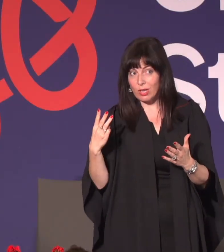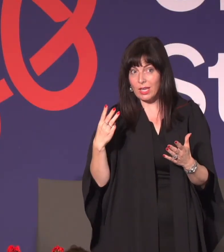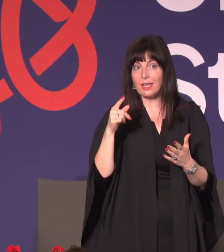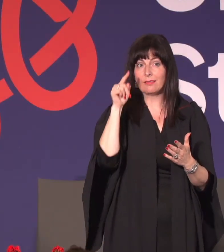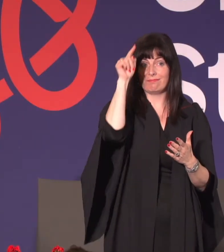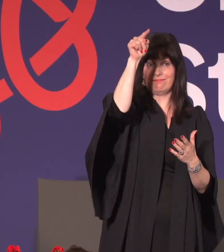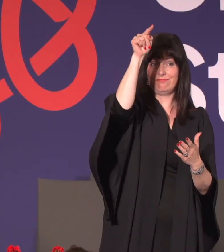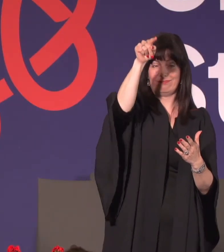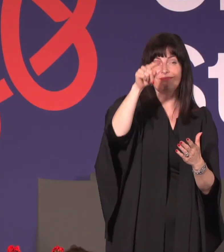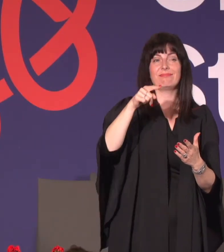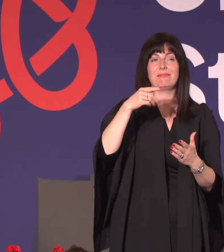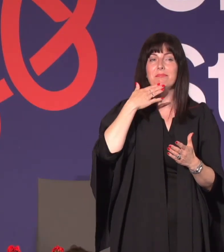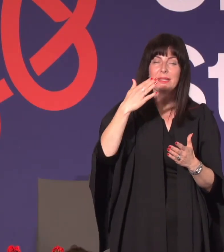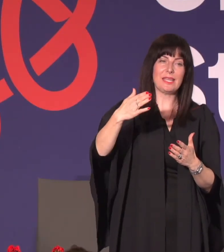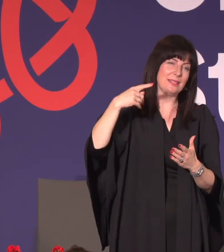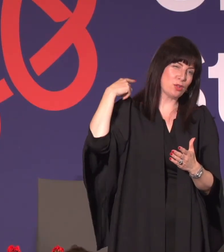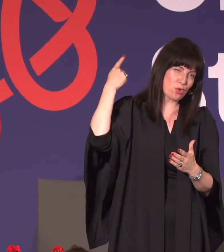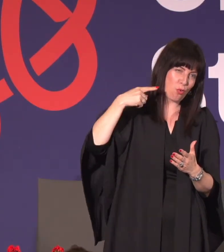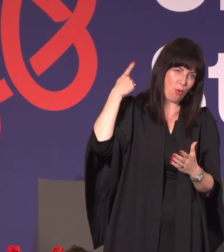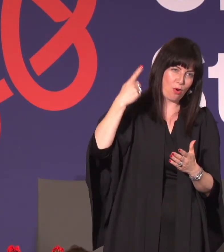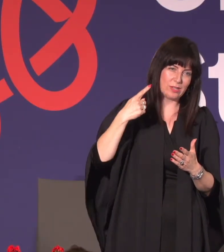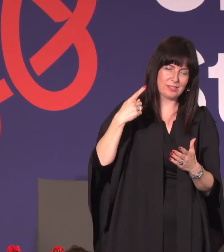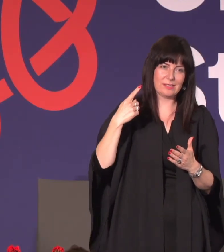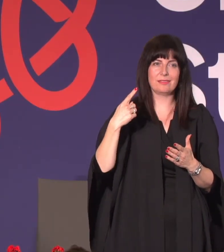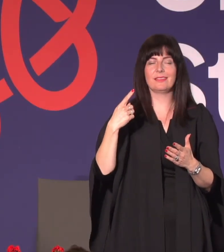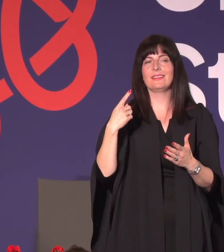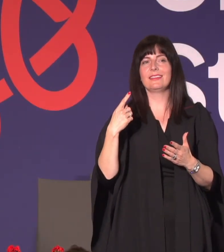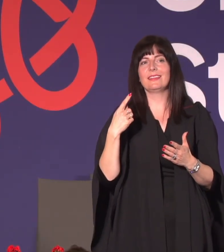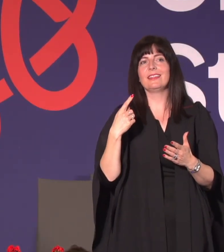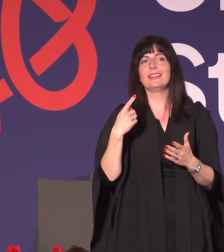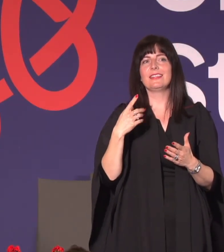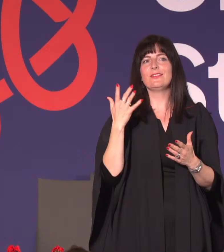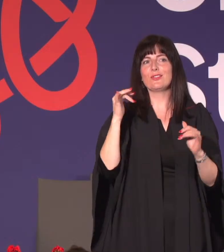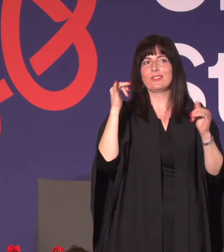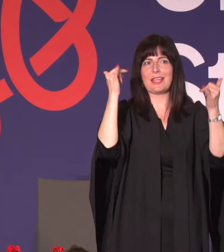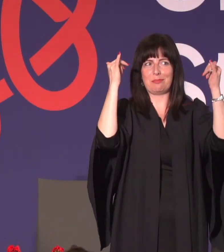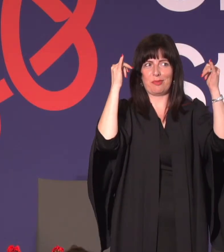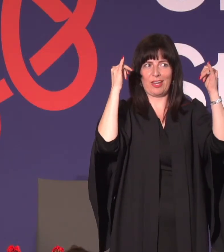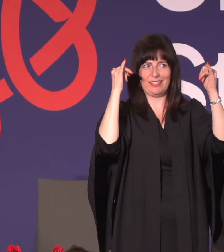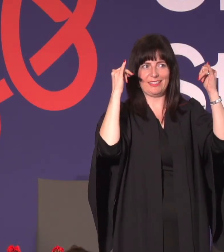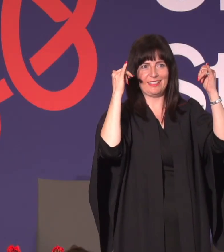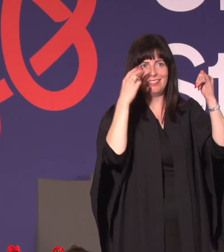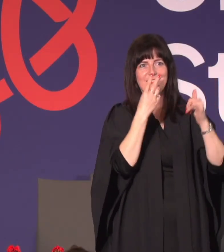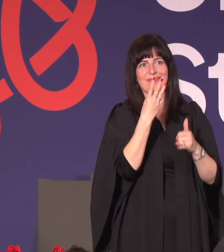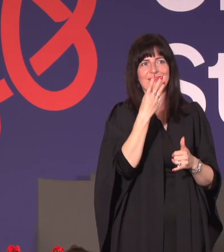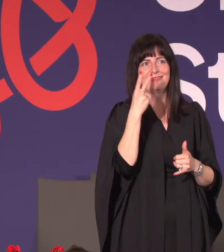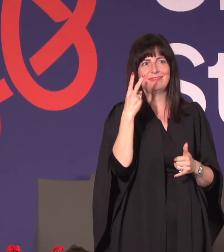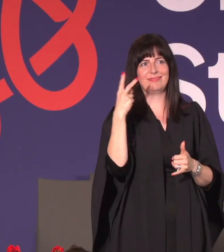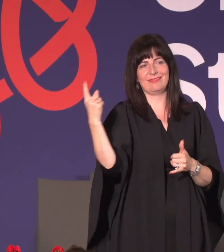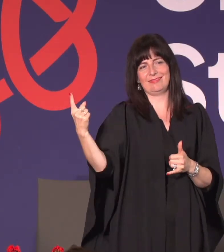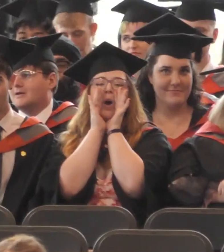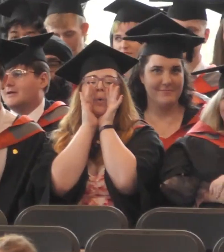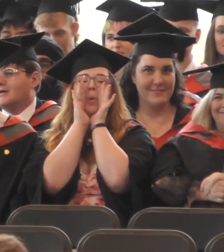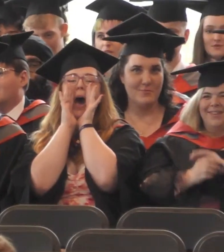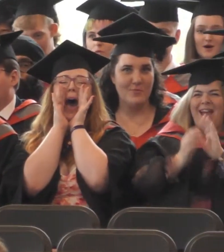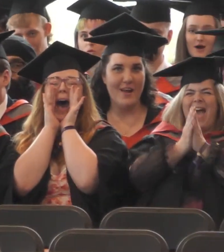back to make as much noise as possible in celebration. So, 3, 2,